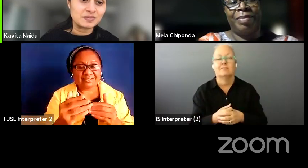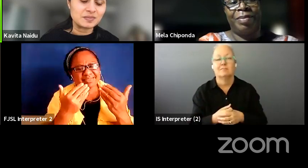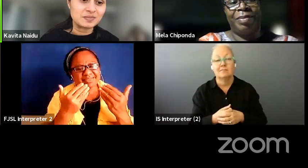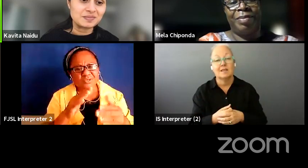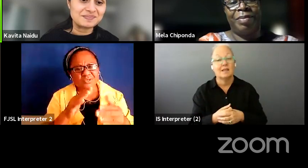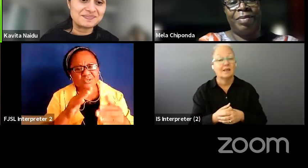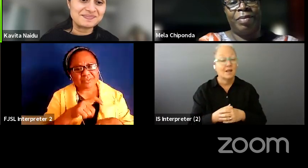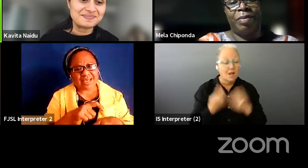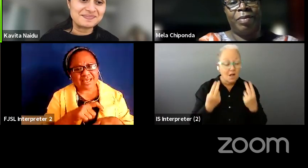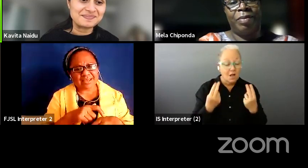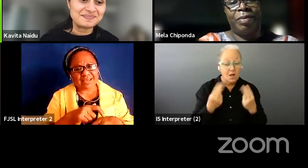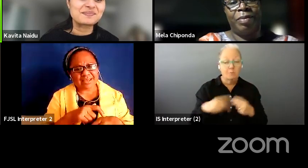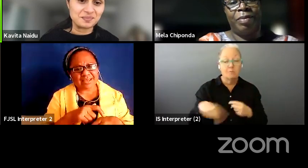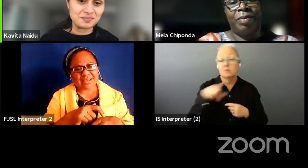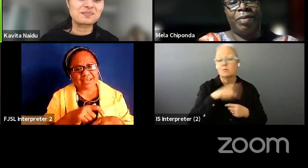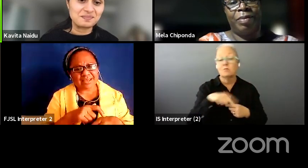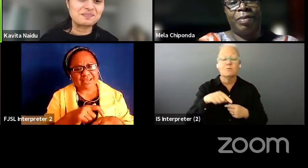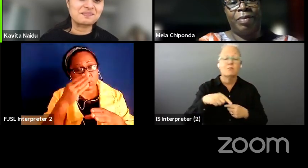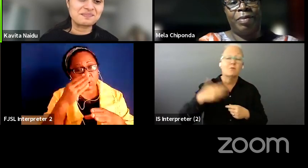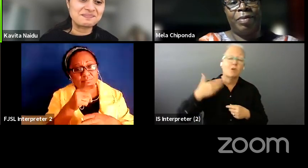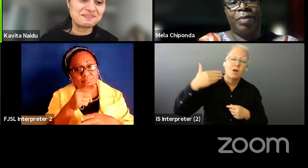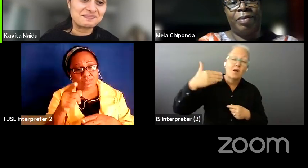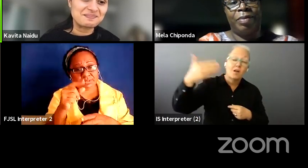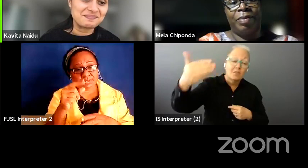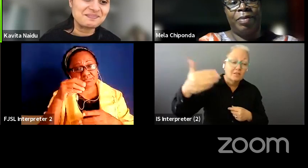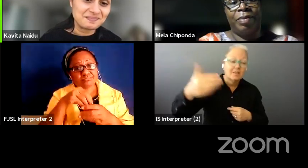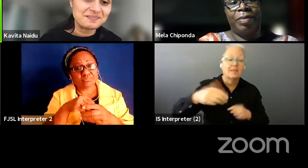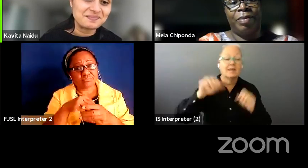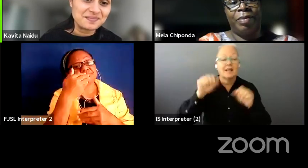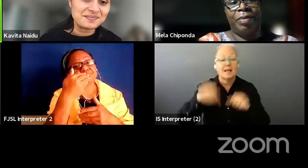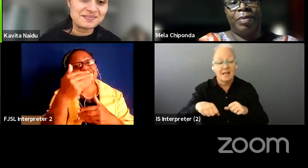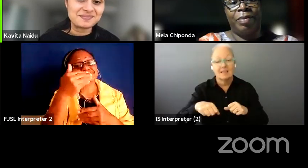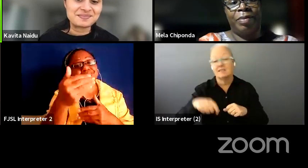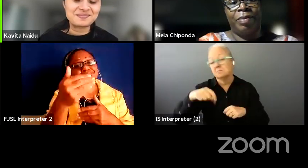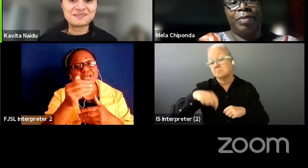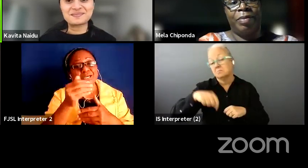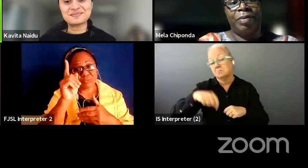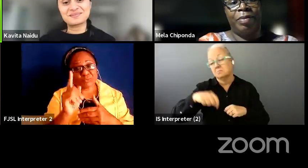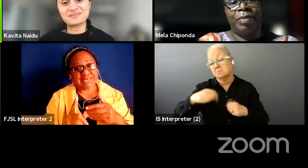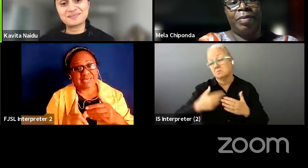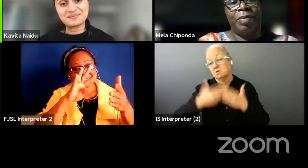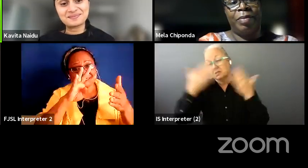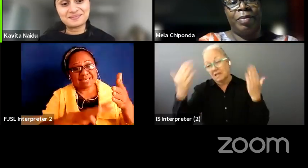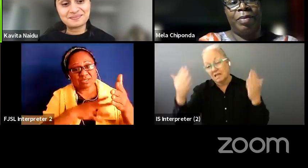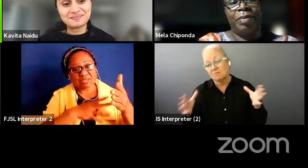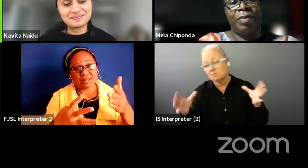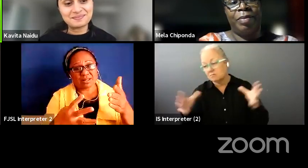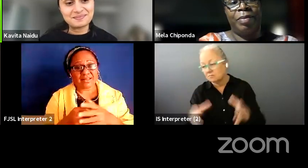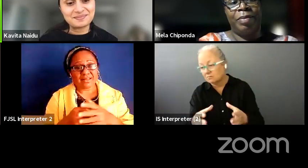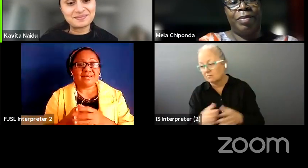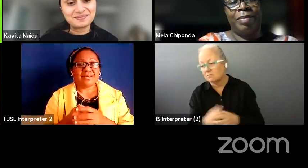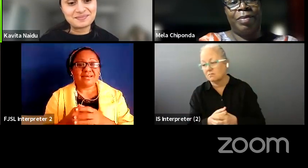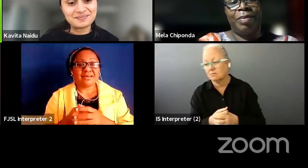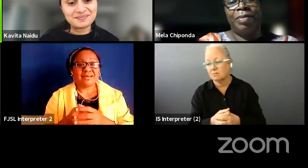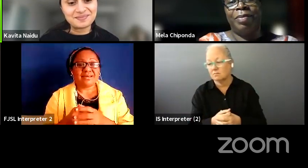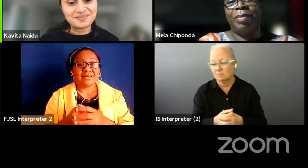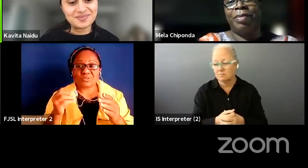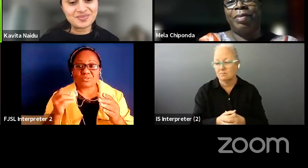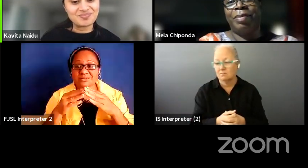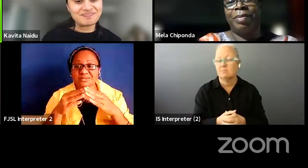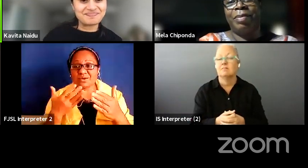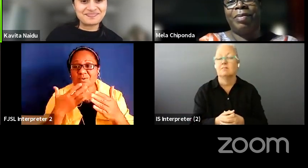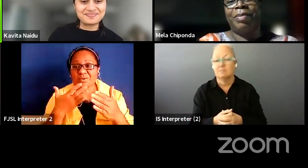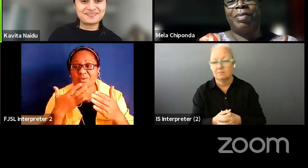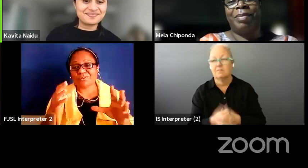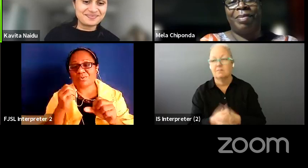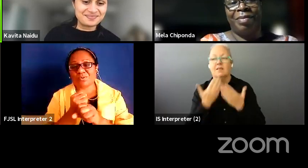can be with us at other points in the rest of today. And with that, I'd like to close this with a big thank you